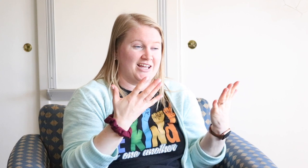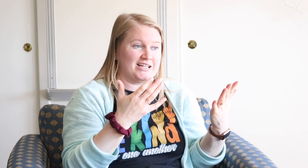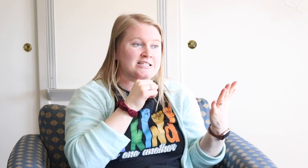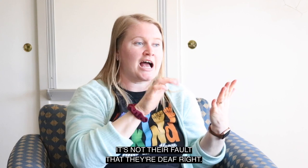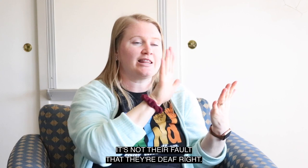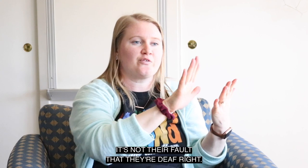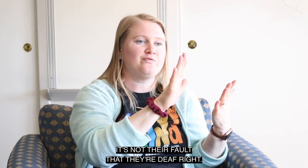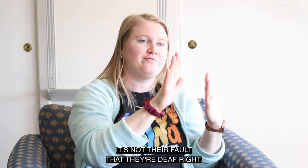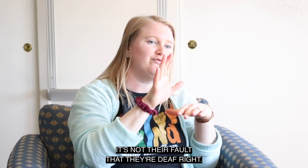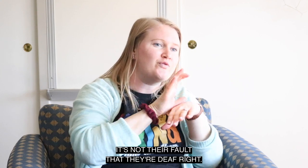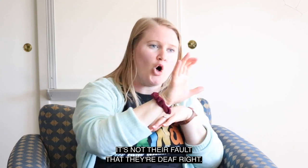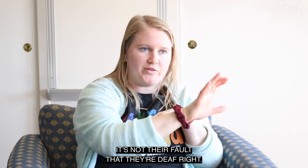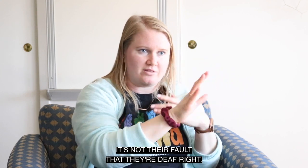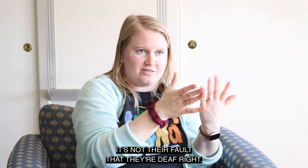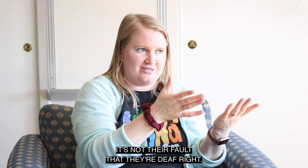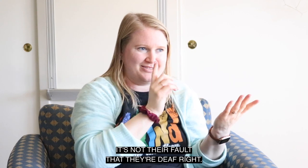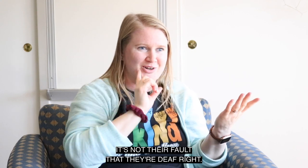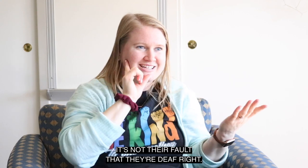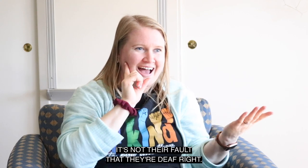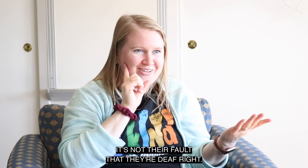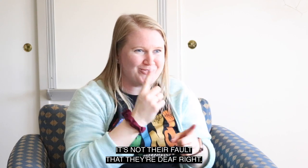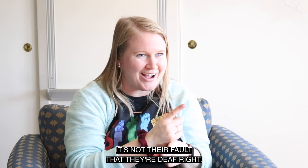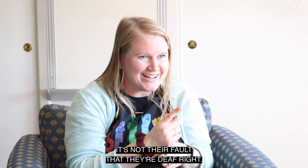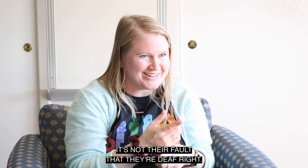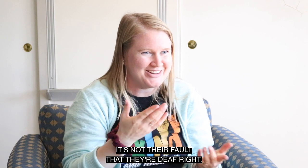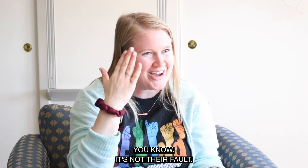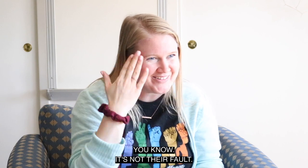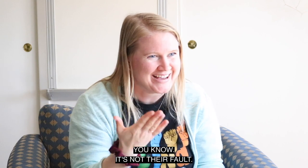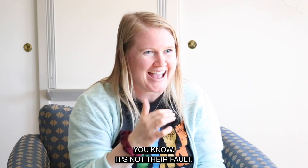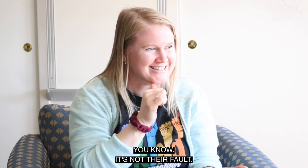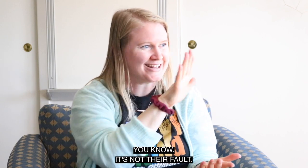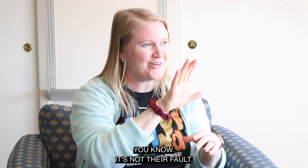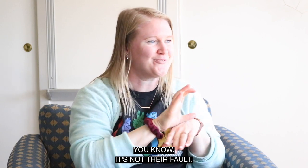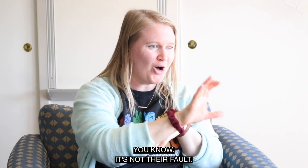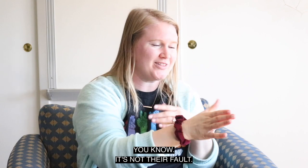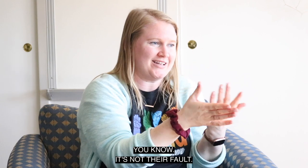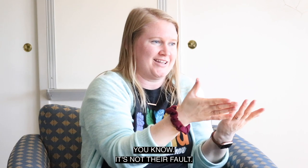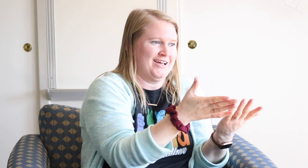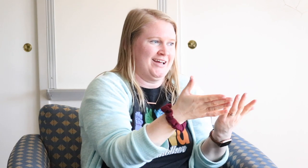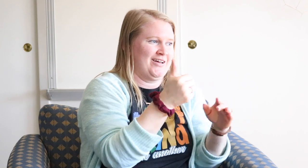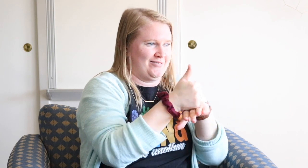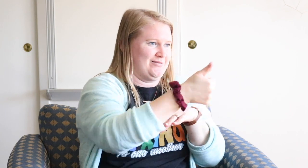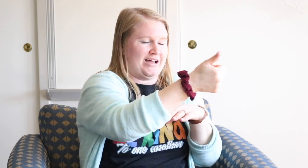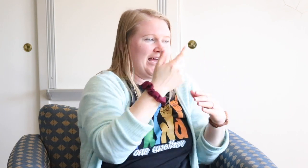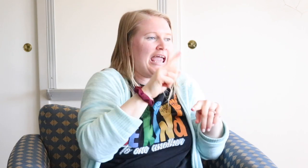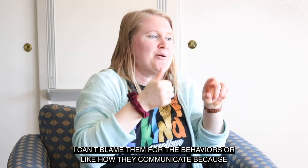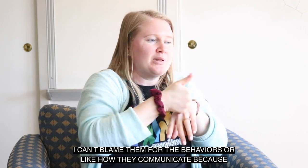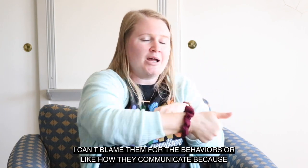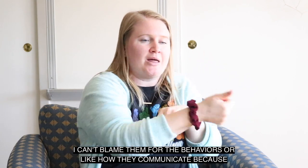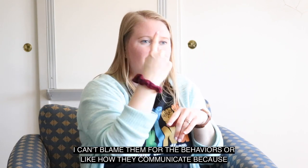It's not their fault that they're deaf, right? You know? It's not their fault that I can't blame them for